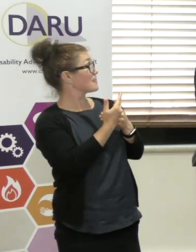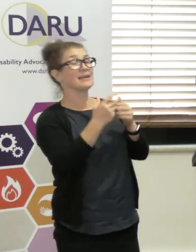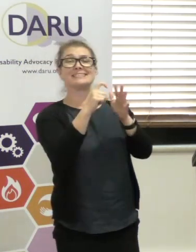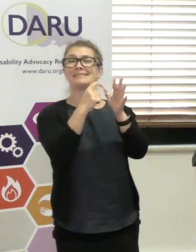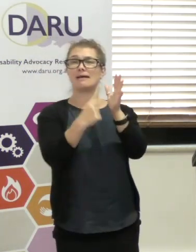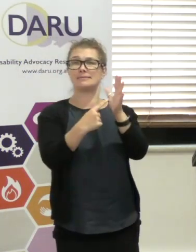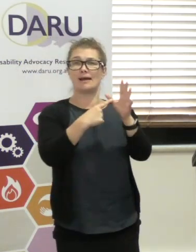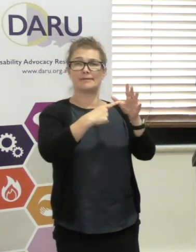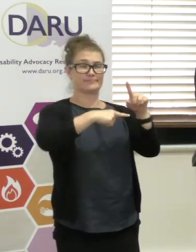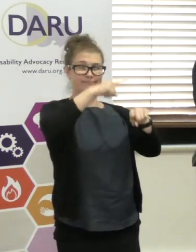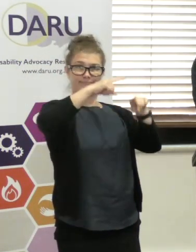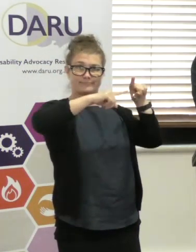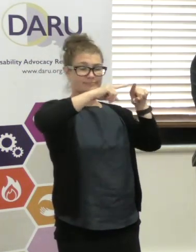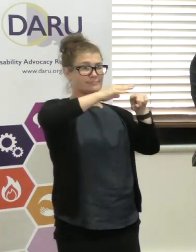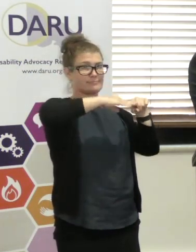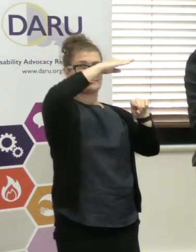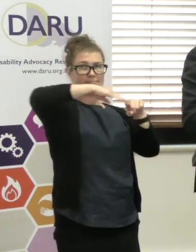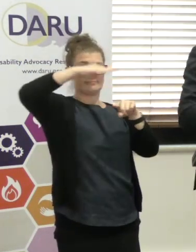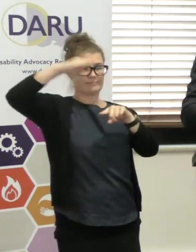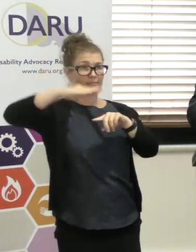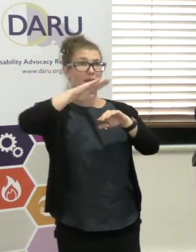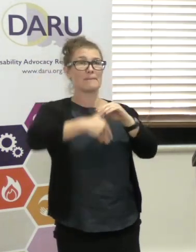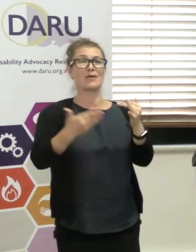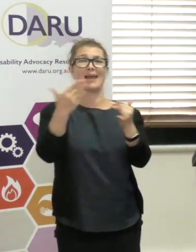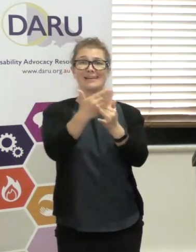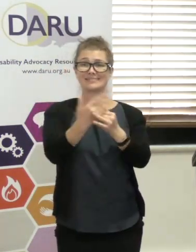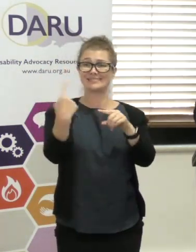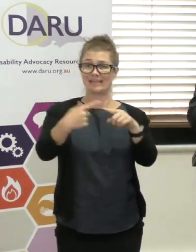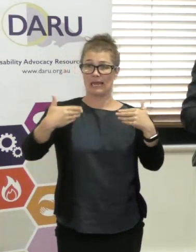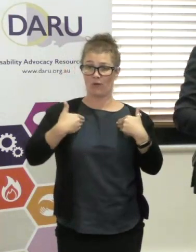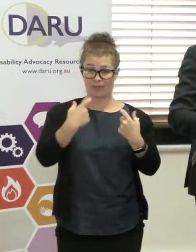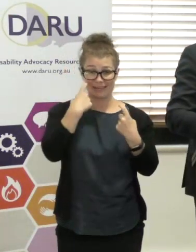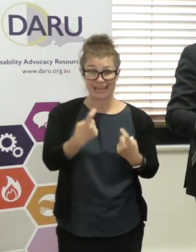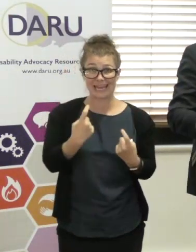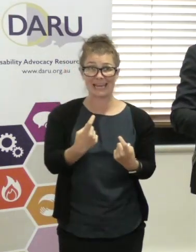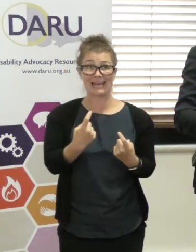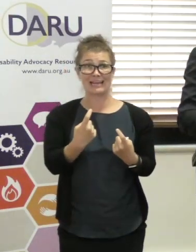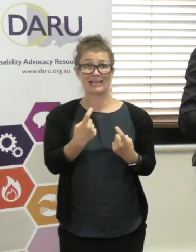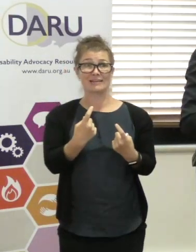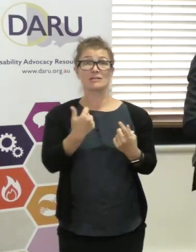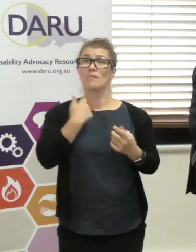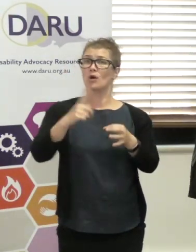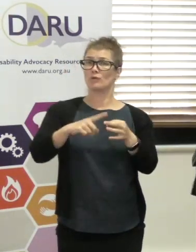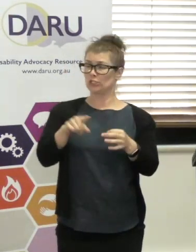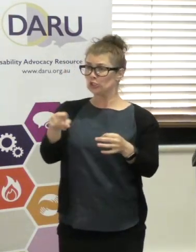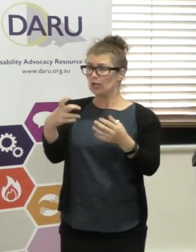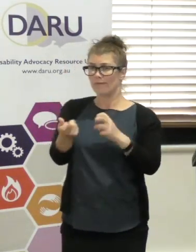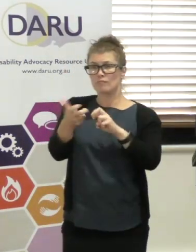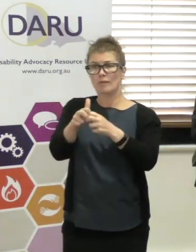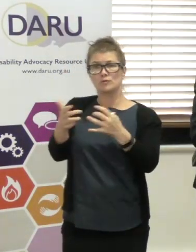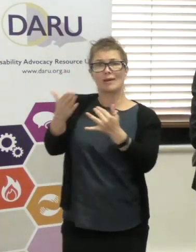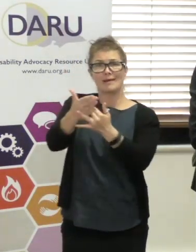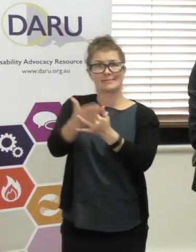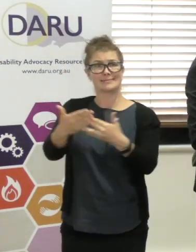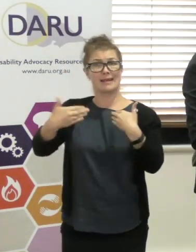this relates to access healthcare. The question was, do you have a problem accessing healthcare services? So the